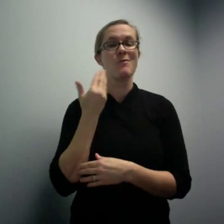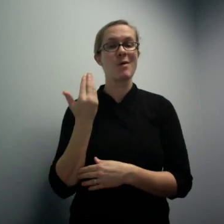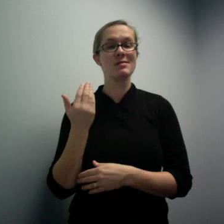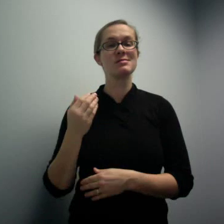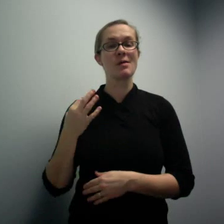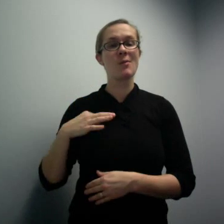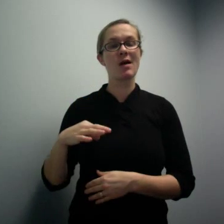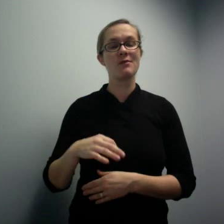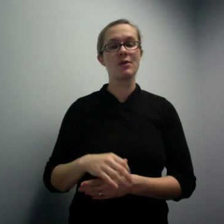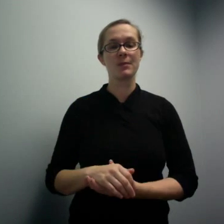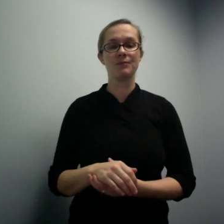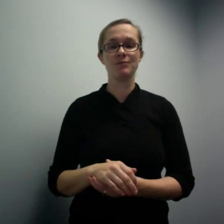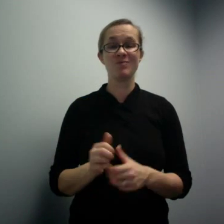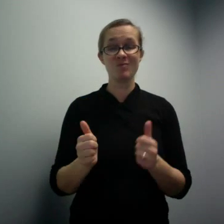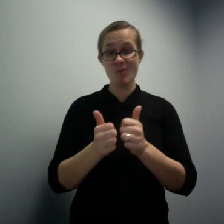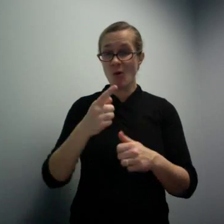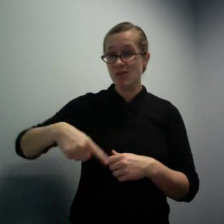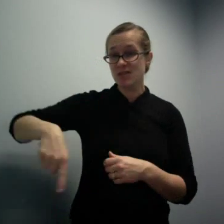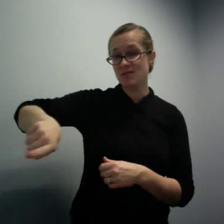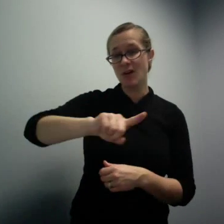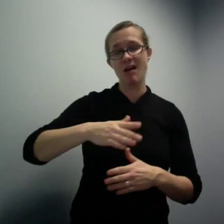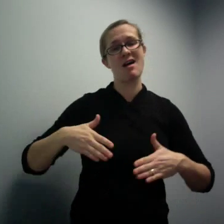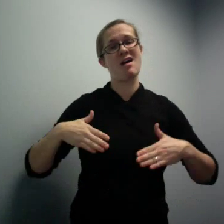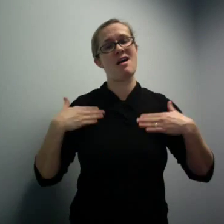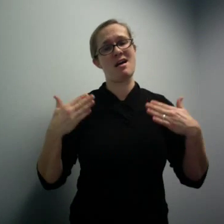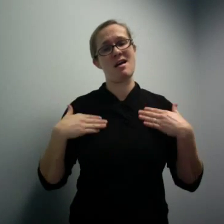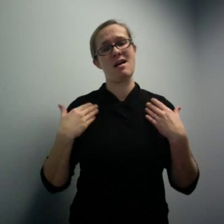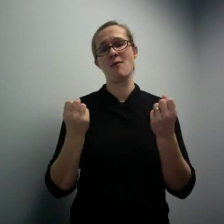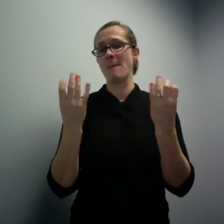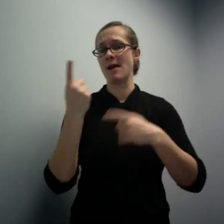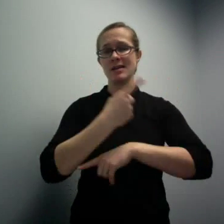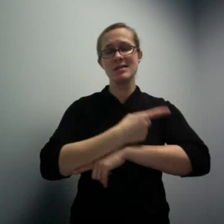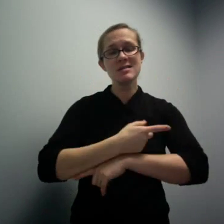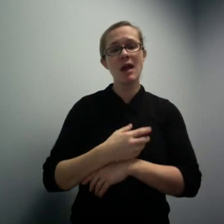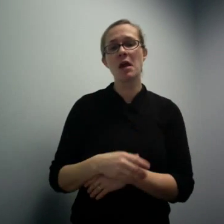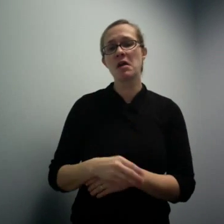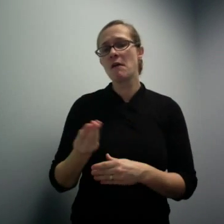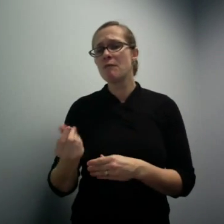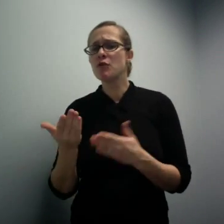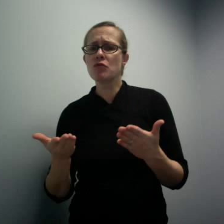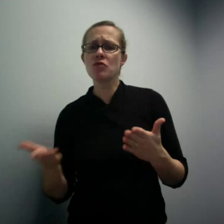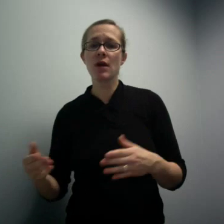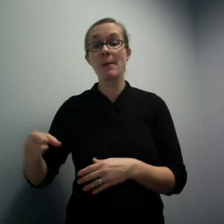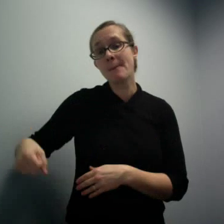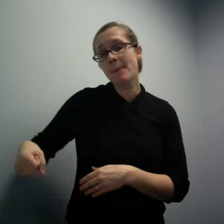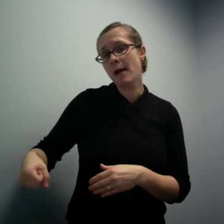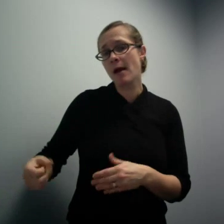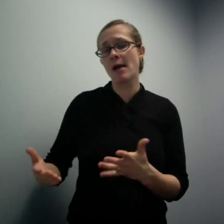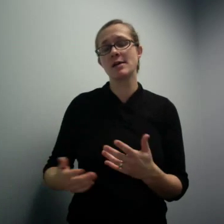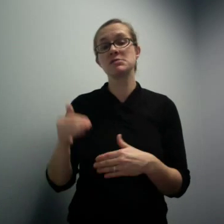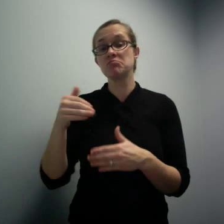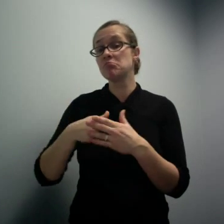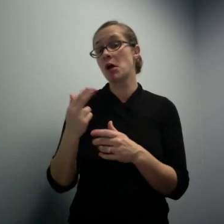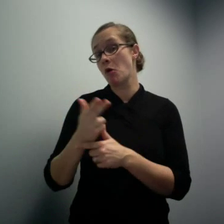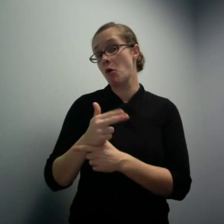us, are here pretty happily for a bunch of days with a couple bags, maybe small space, hotel room. So when you go home and you walk through your